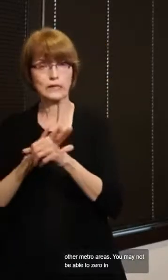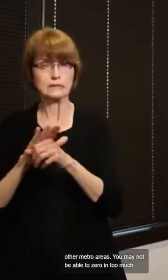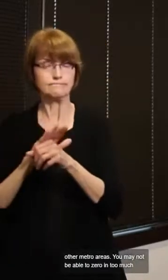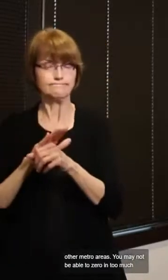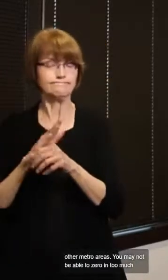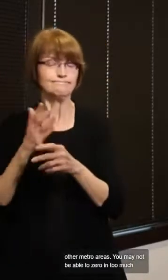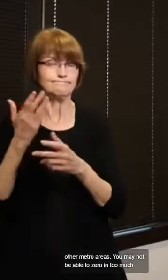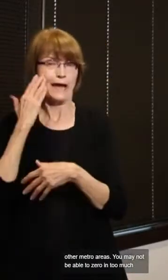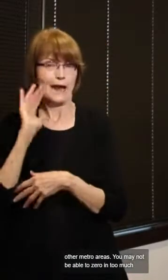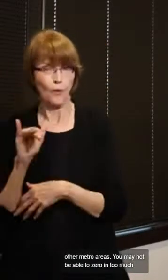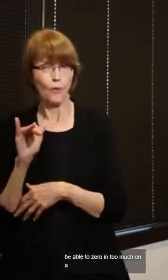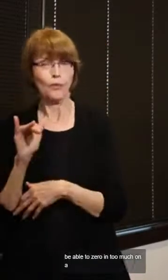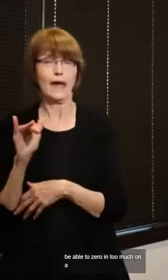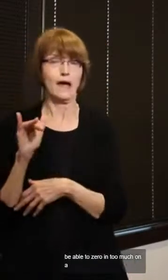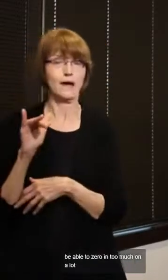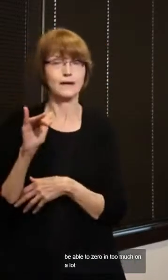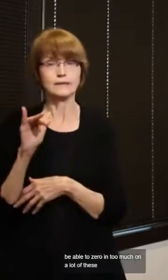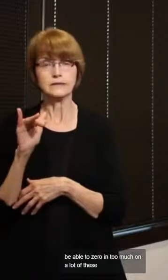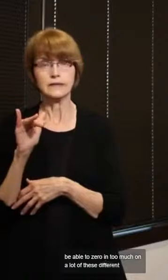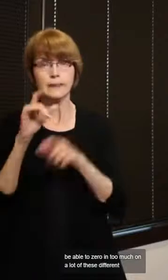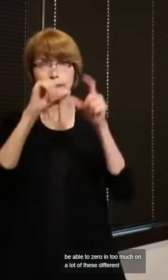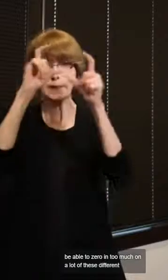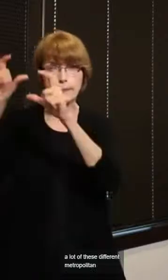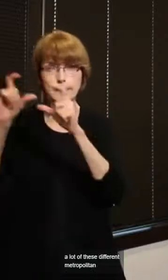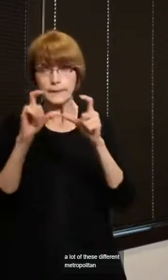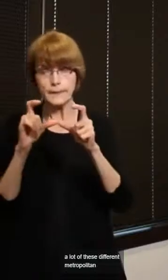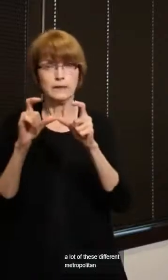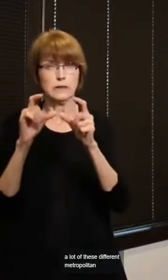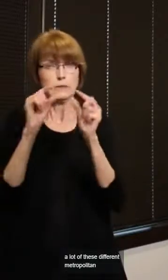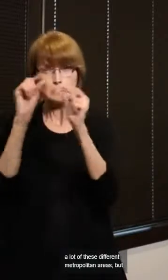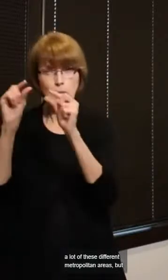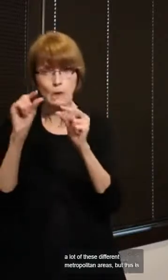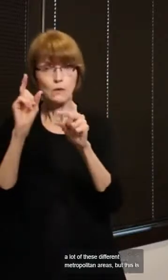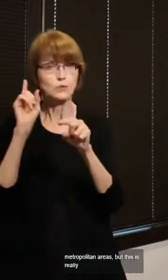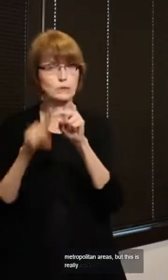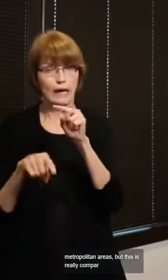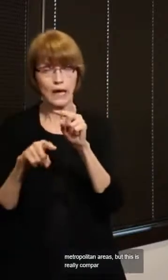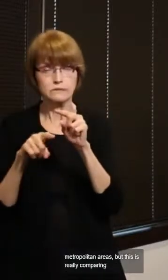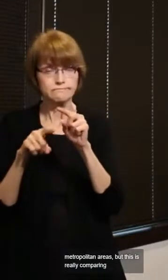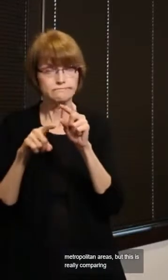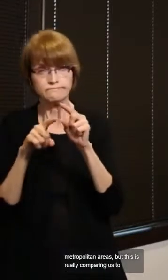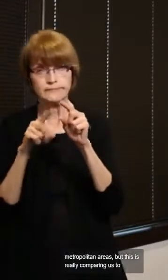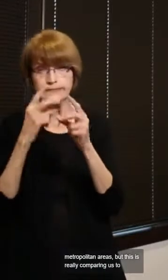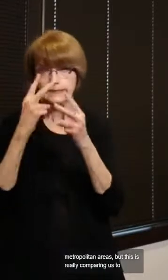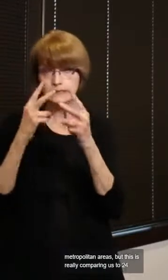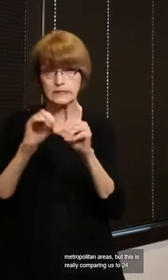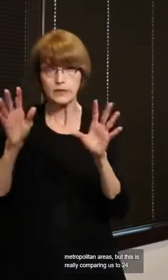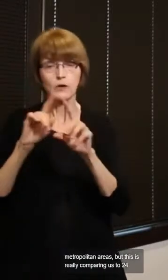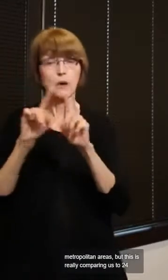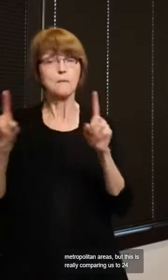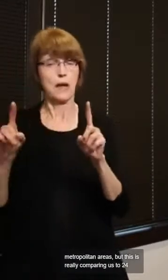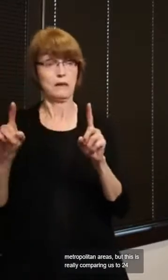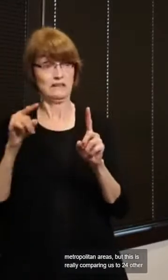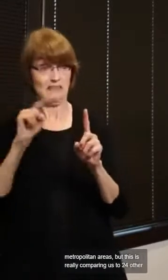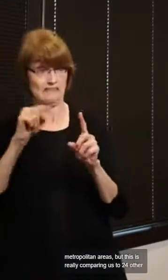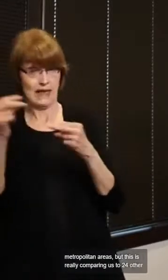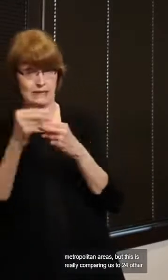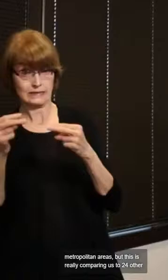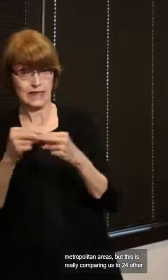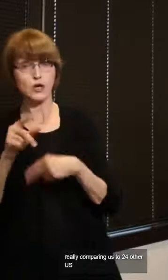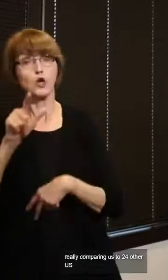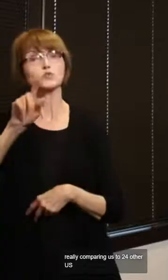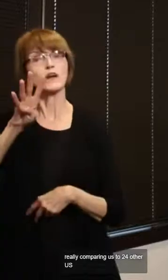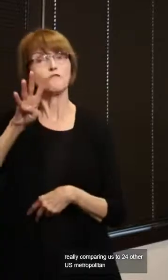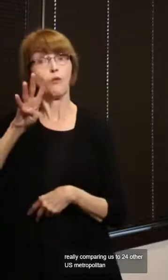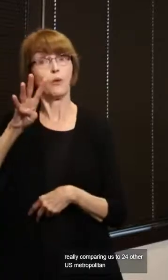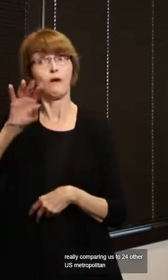on a lot of these different metropolitan areas, but this is really comparing us to 24 other major U.S.